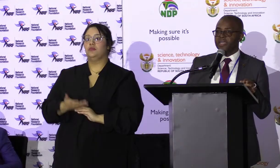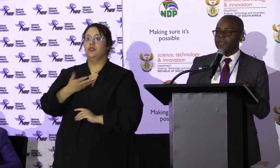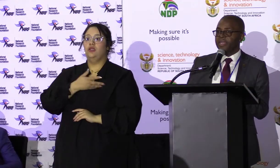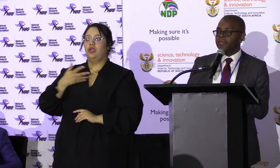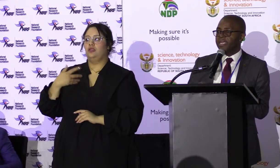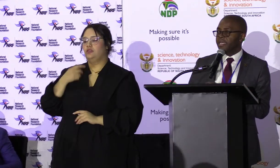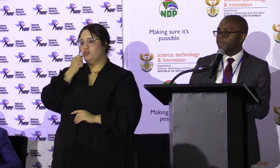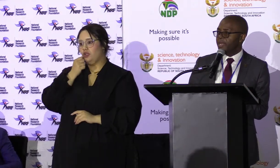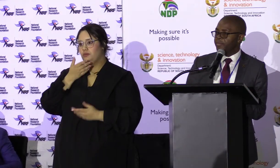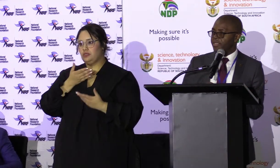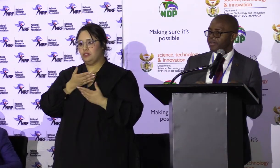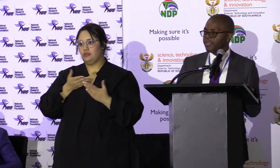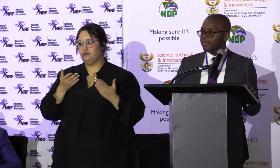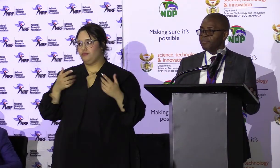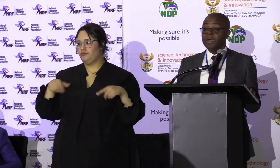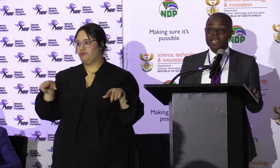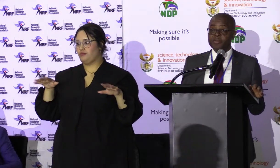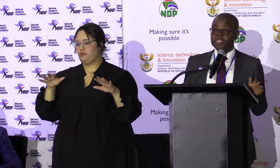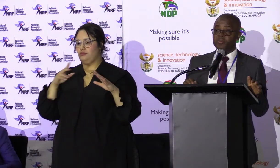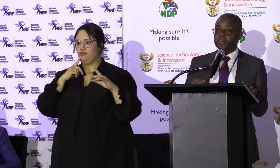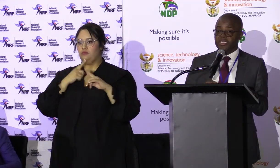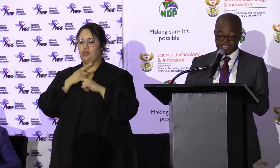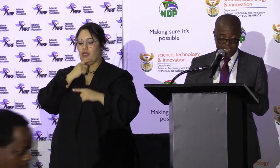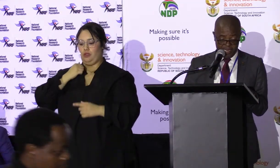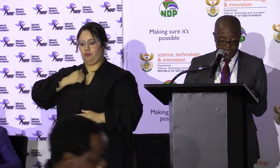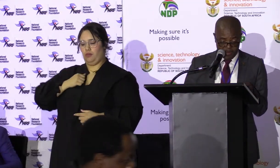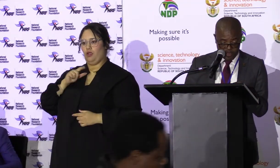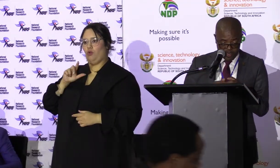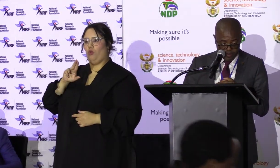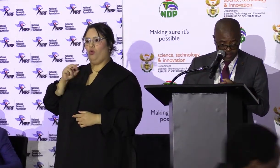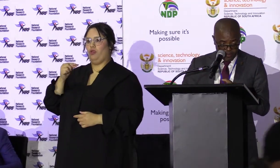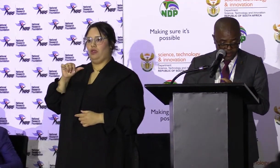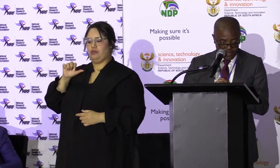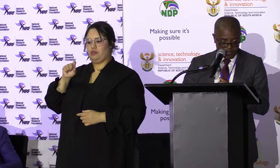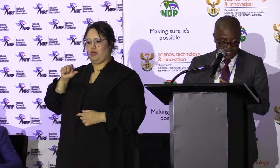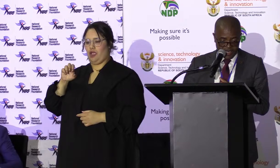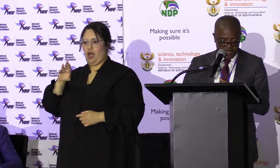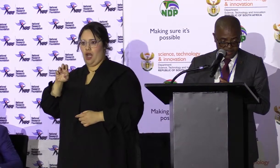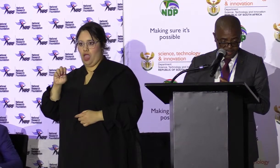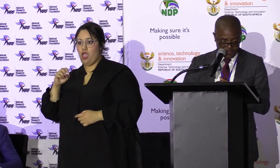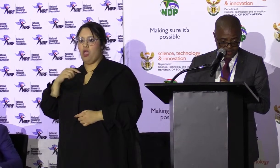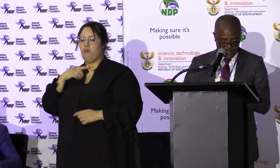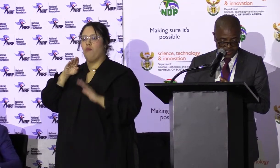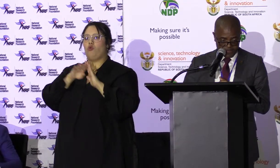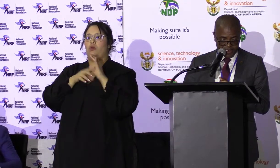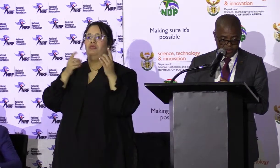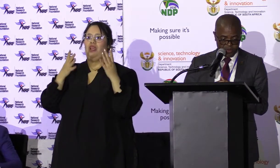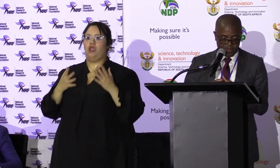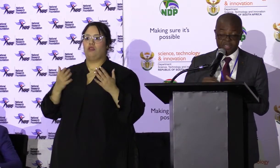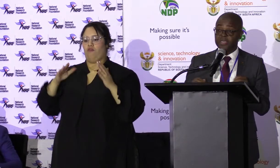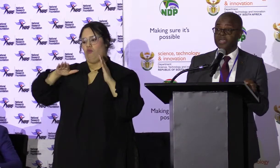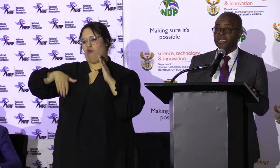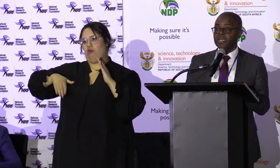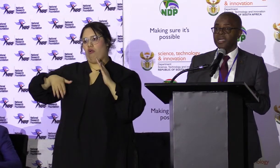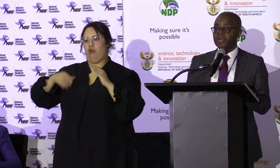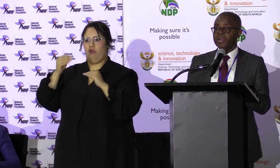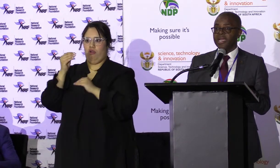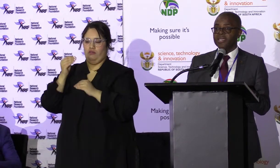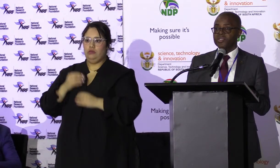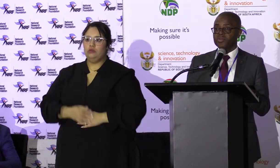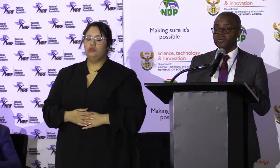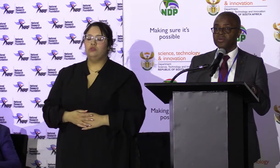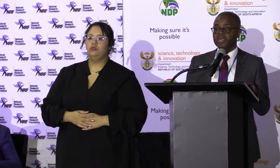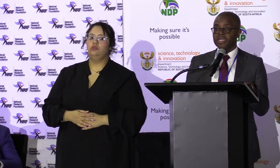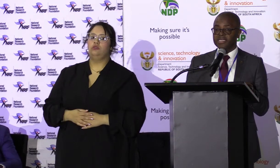Ladies and gentlemen, Bandabami, my name is Nzimande. I'm going to be your program director for this afternoon. I